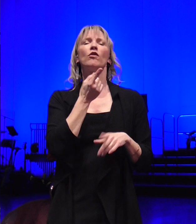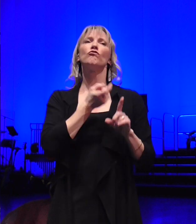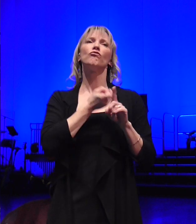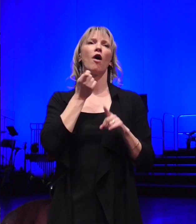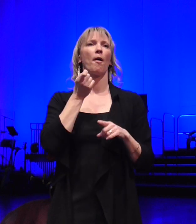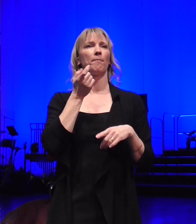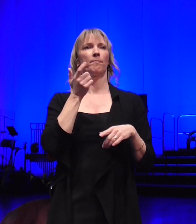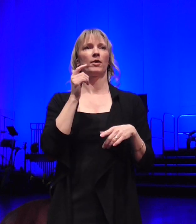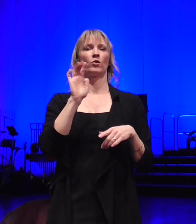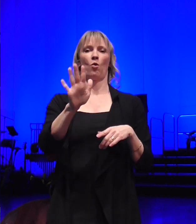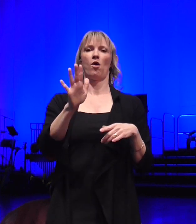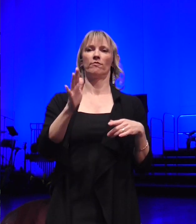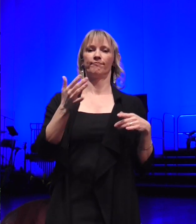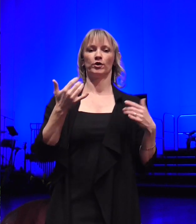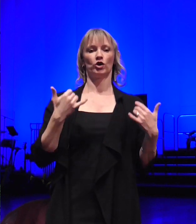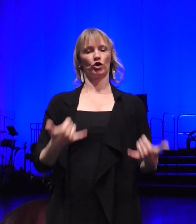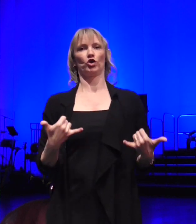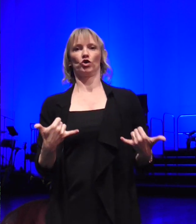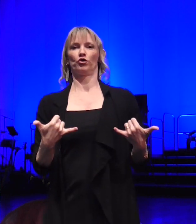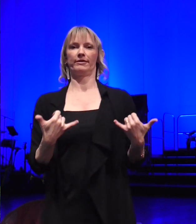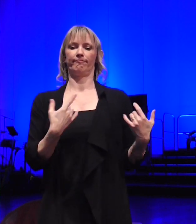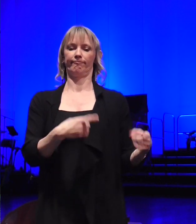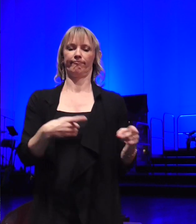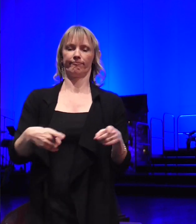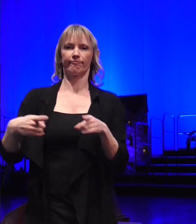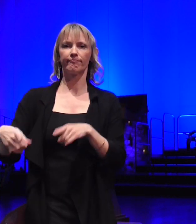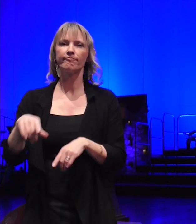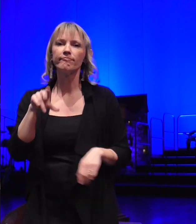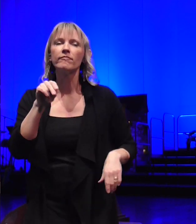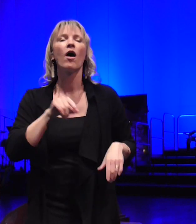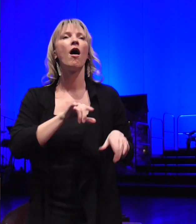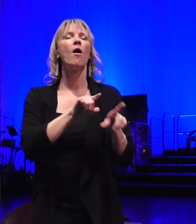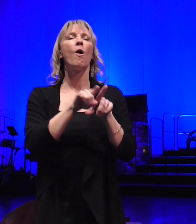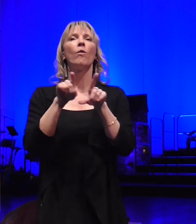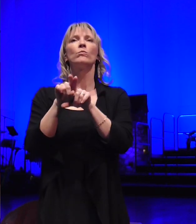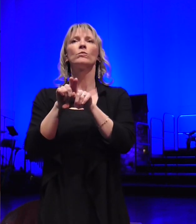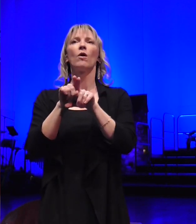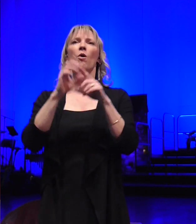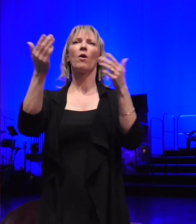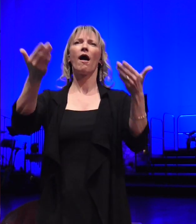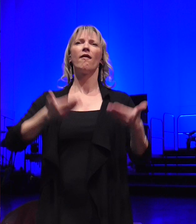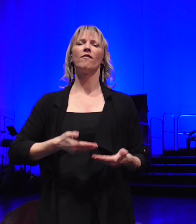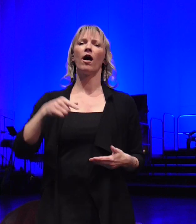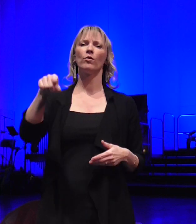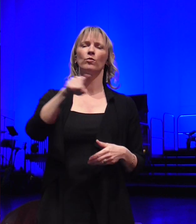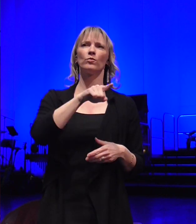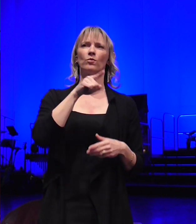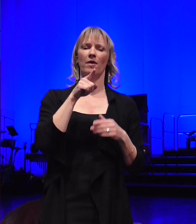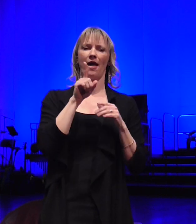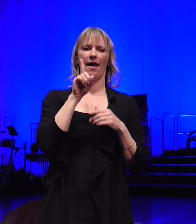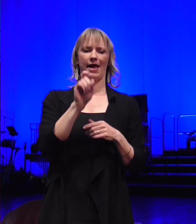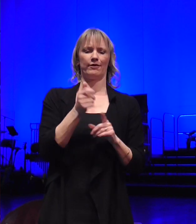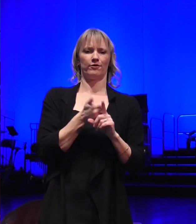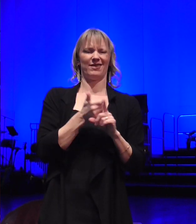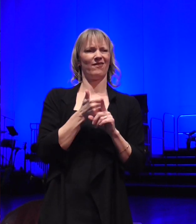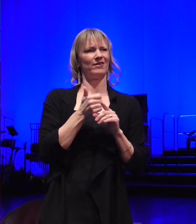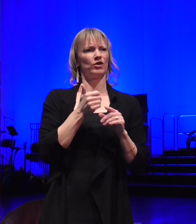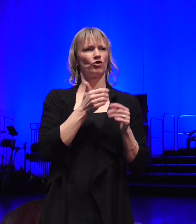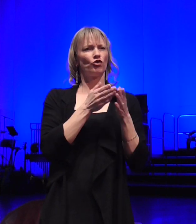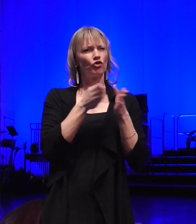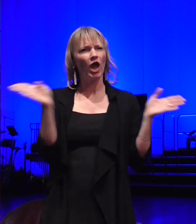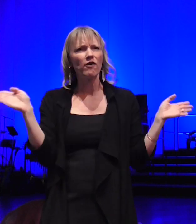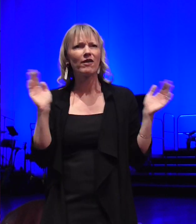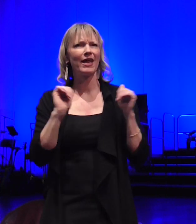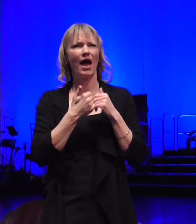the state of your current affairs, but also I invite you to ask yourself how you generally answer that